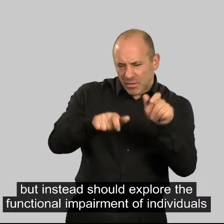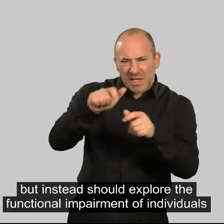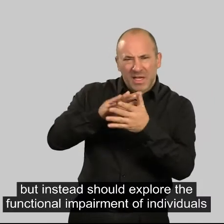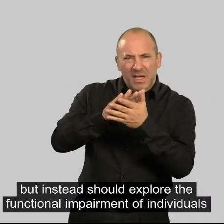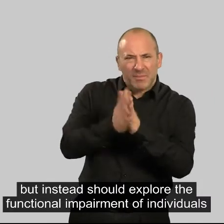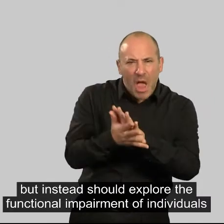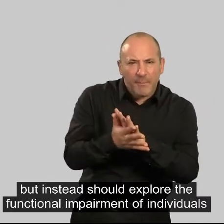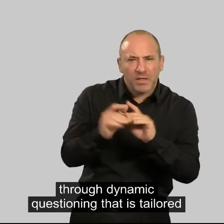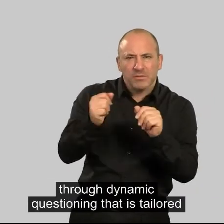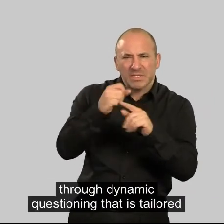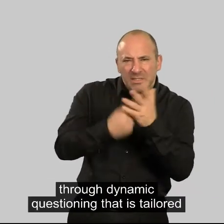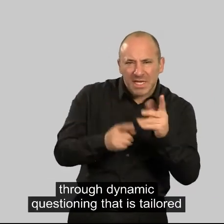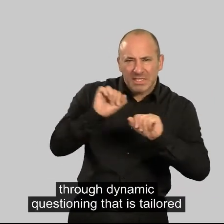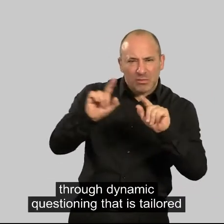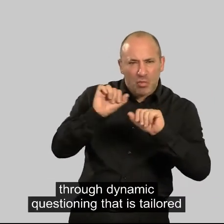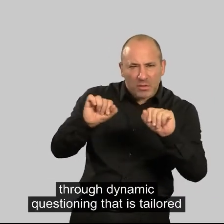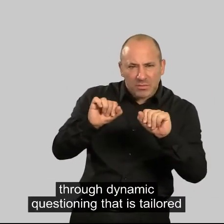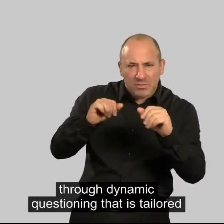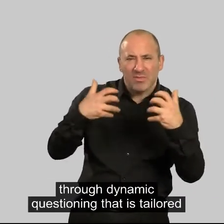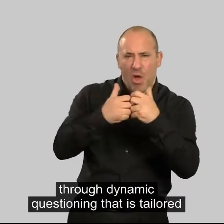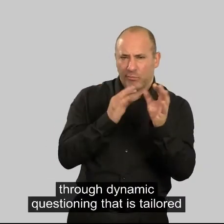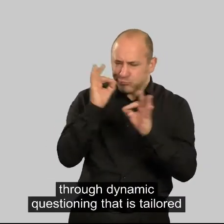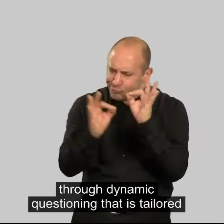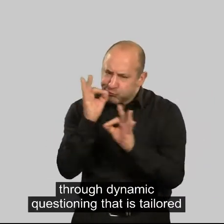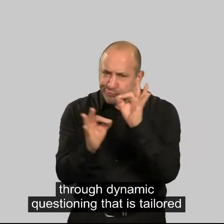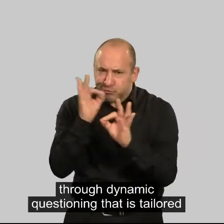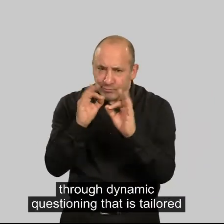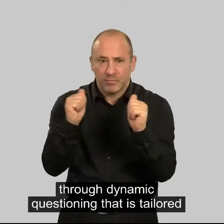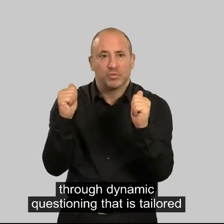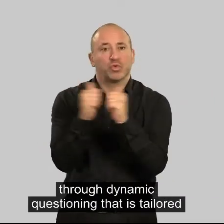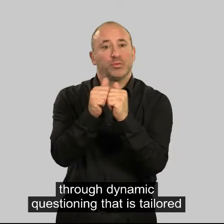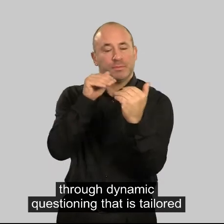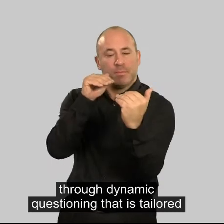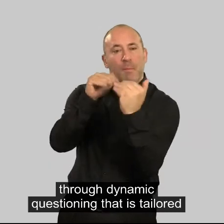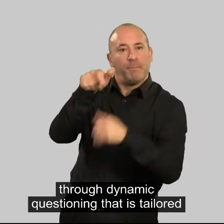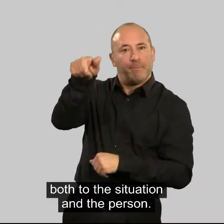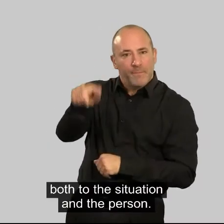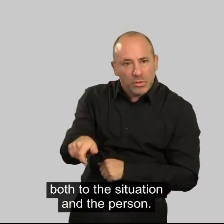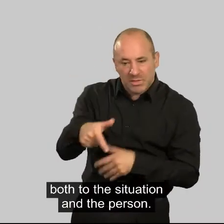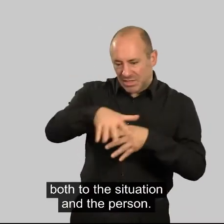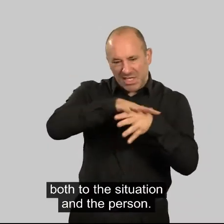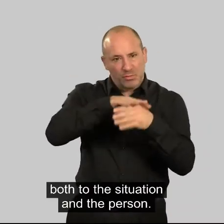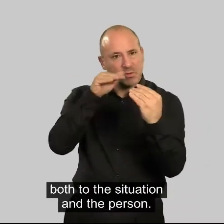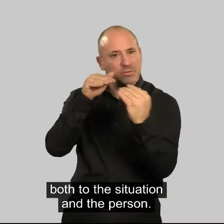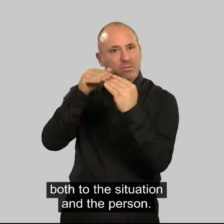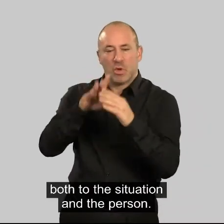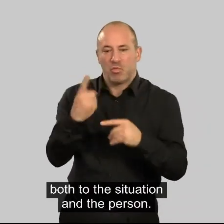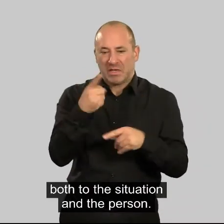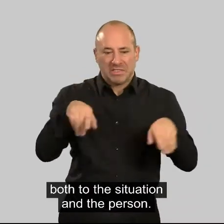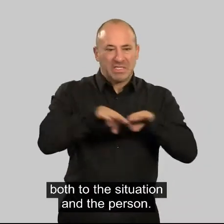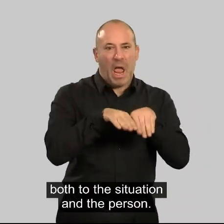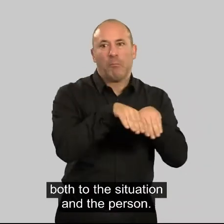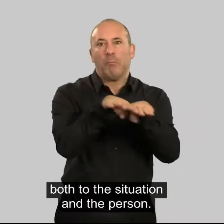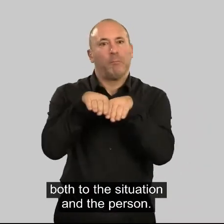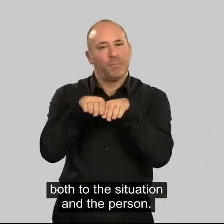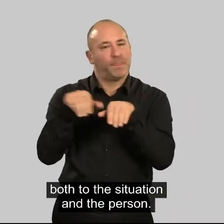functional impairment of individuals through dynamic questioning that is tailored both to the situation and